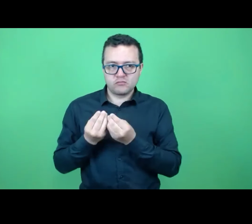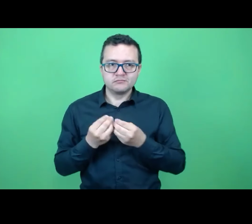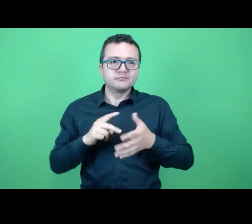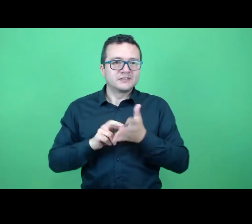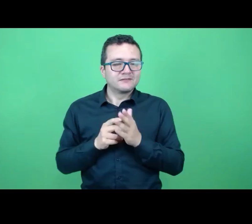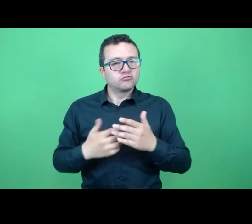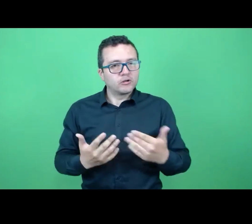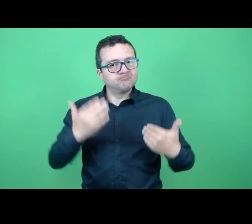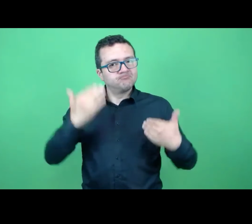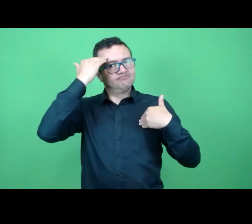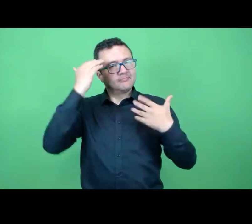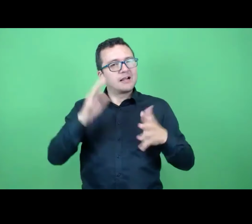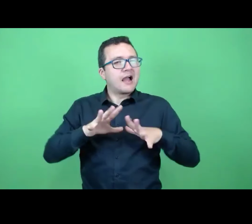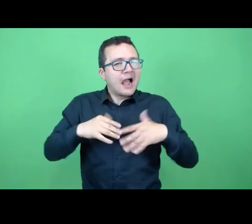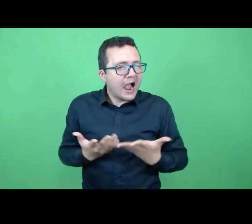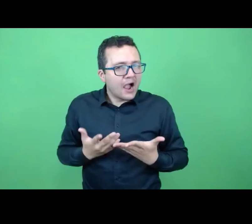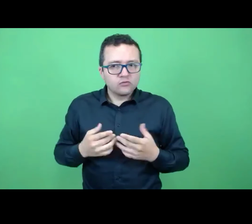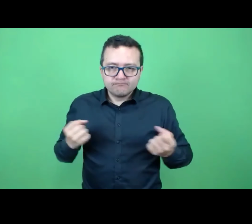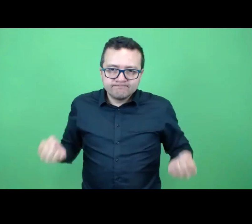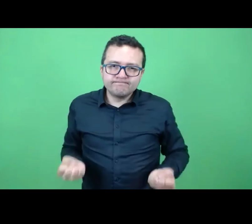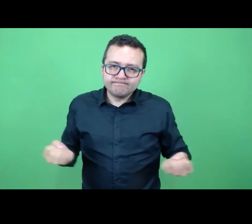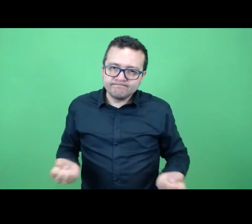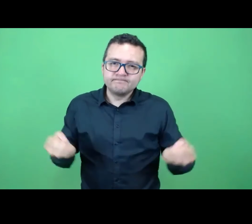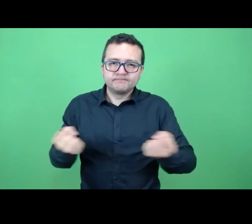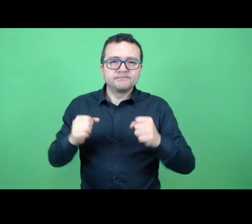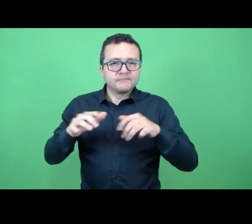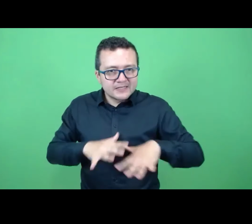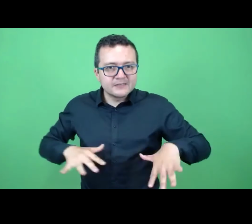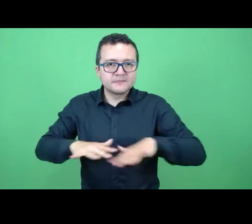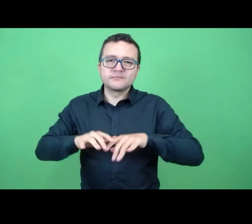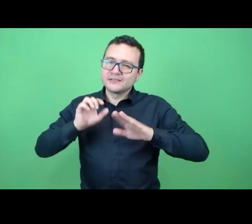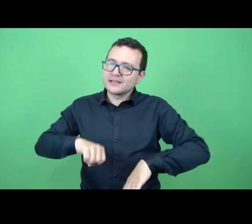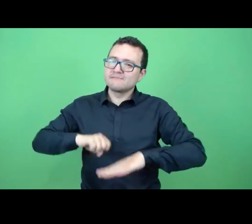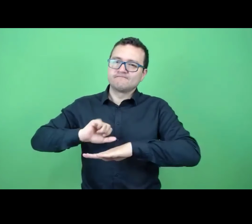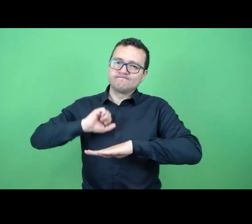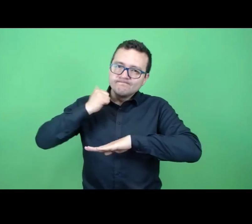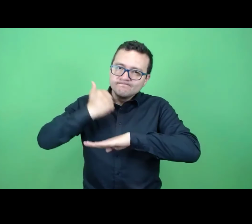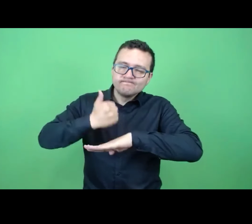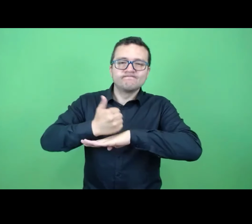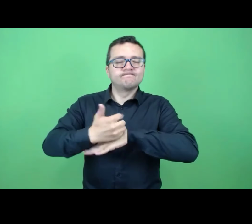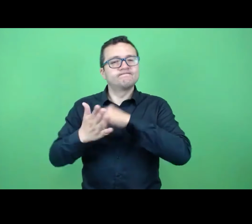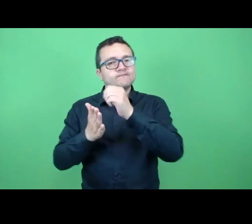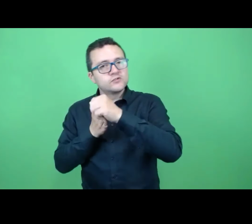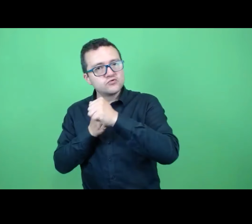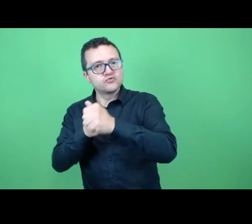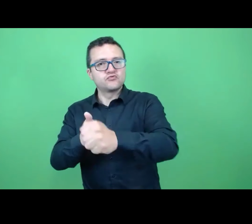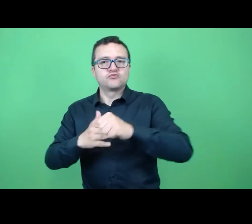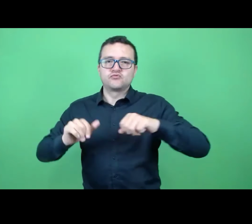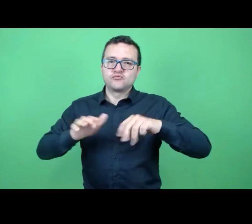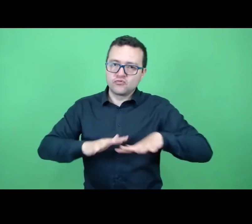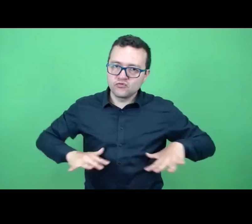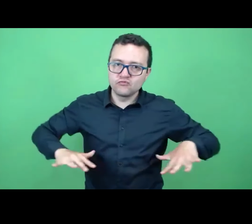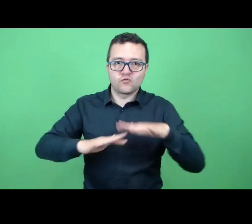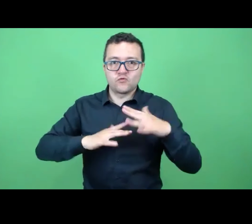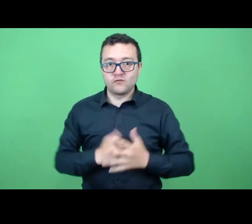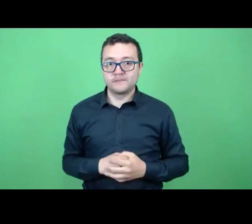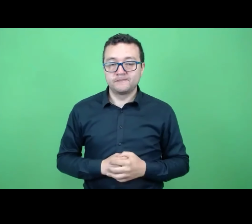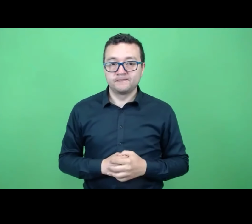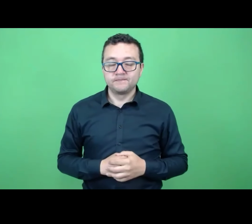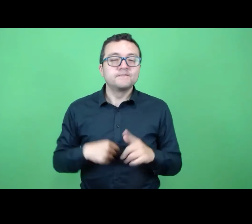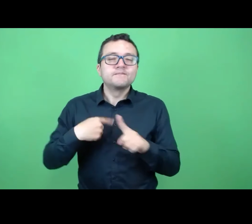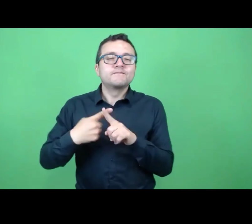also giving them more space, putting them in a position to be leaders within the movement. And finally,